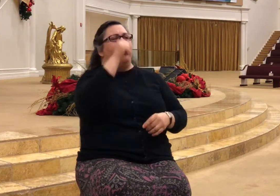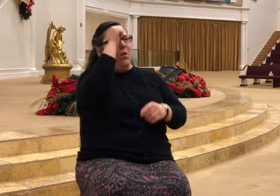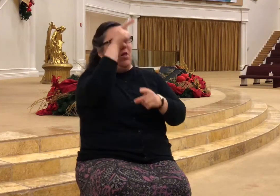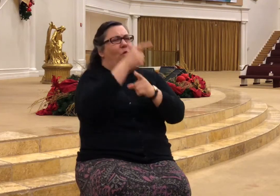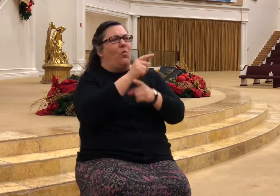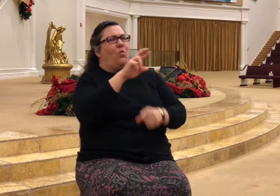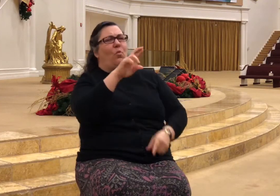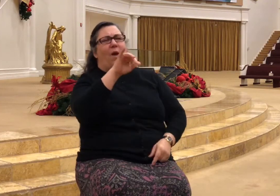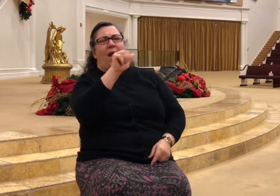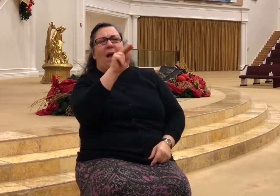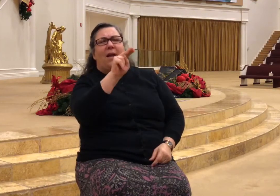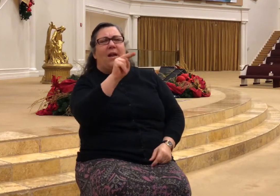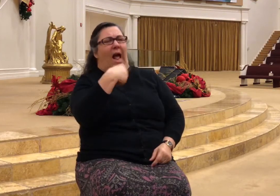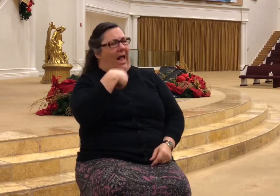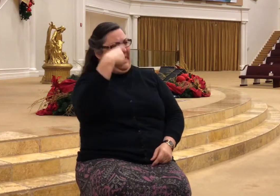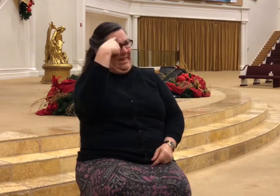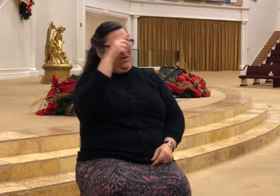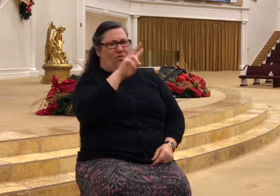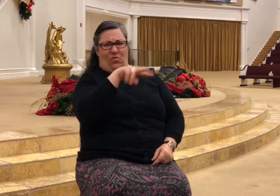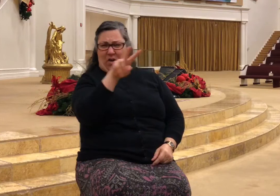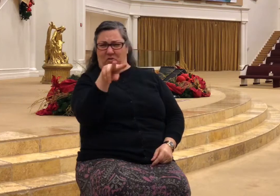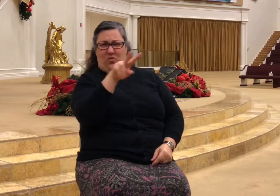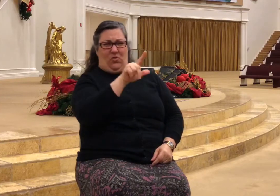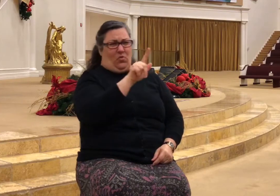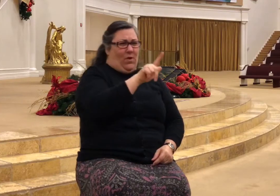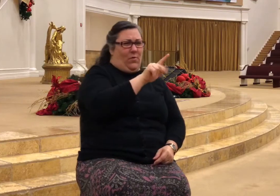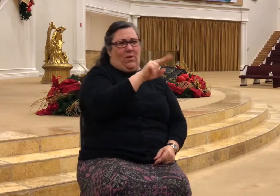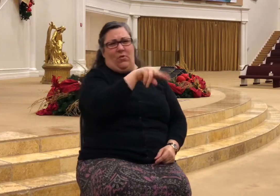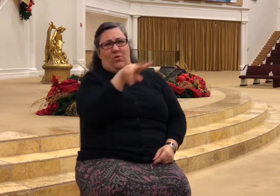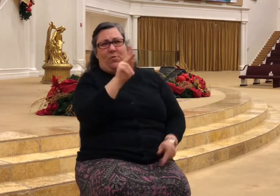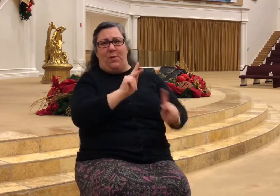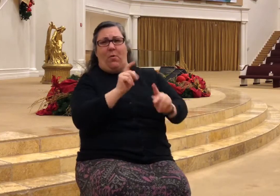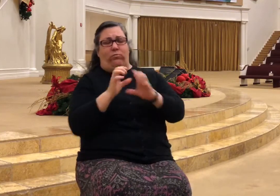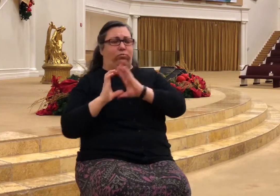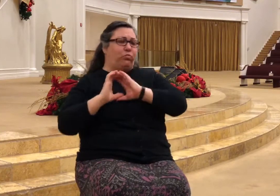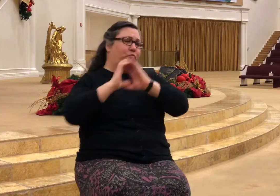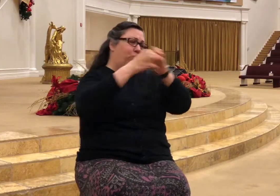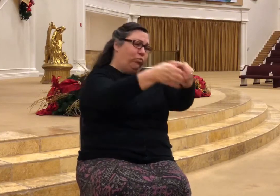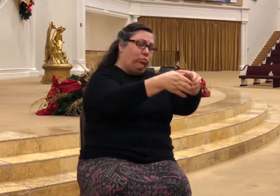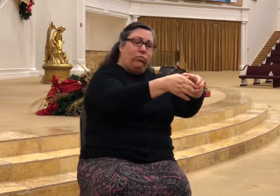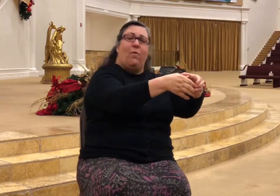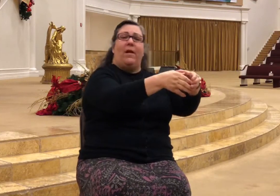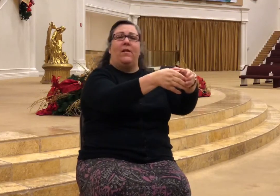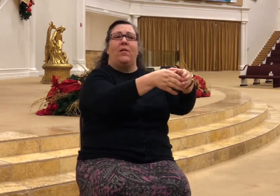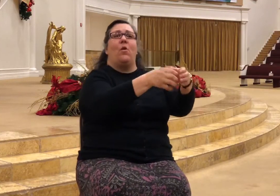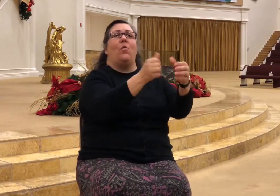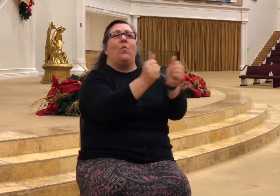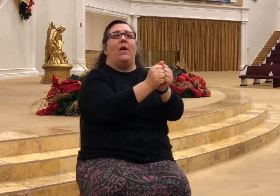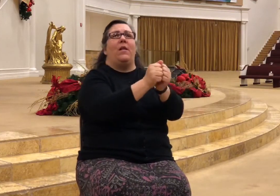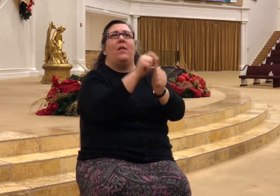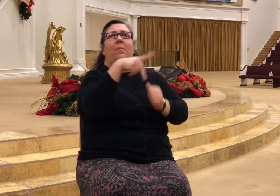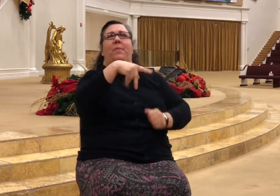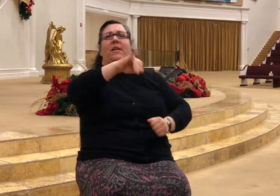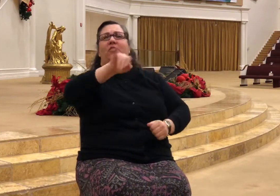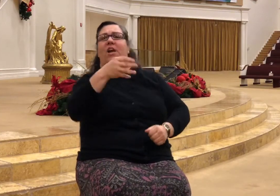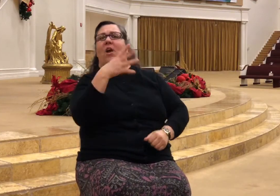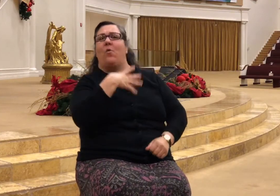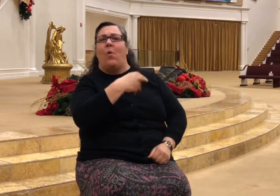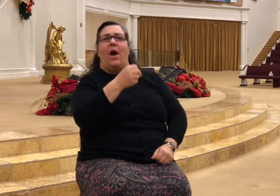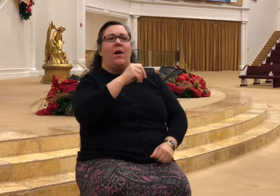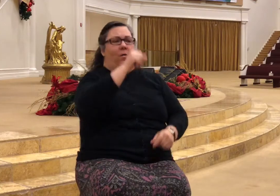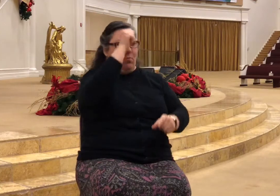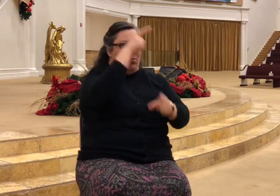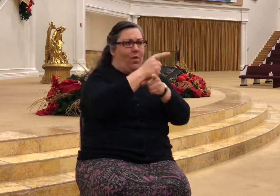probably, 21, 22 of us, Brother Matt, that went along with Brother P.J. White and Brother Joel